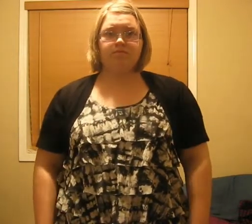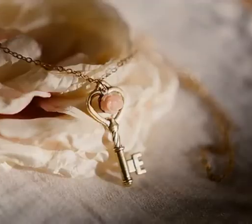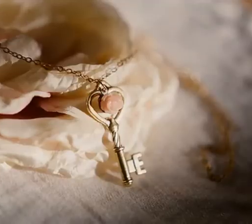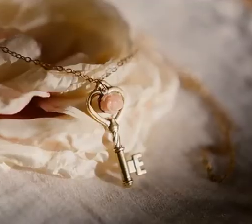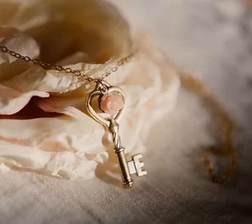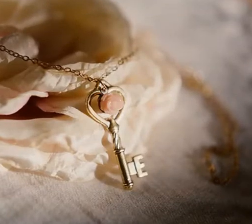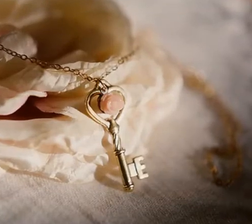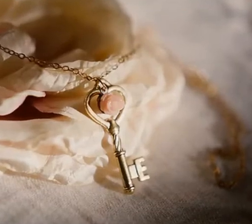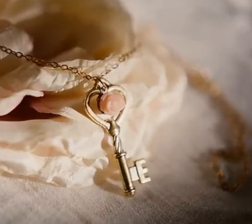Gone